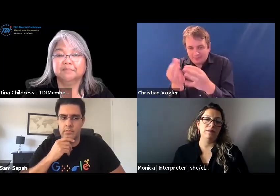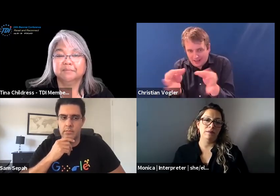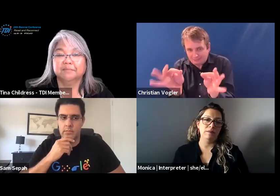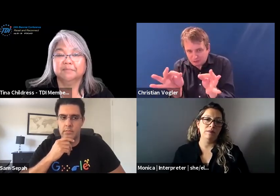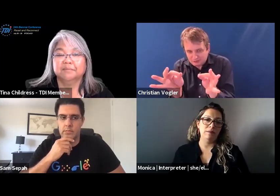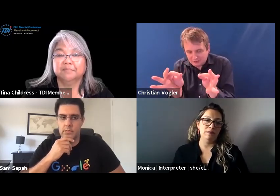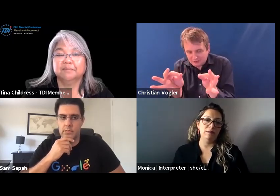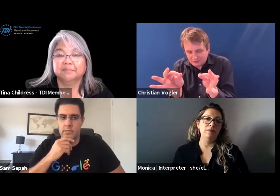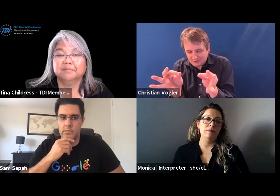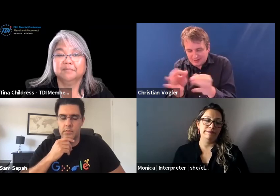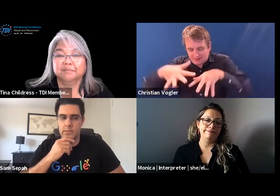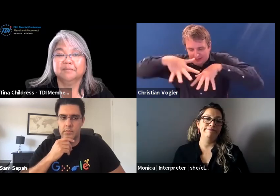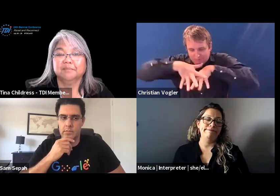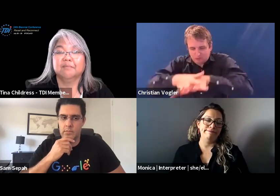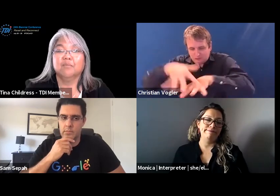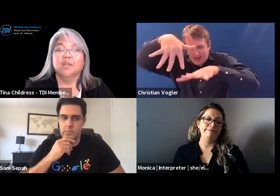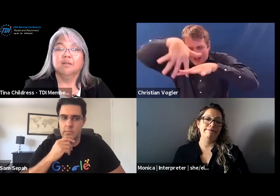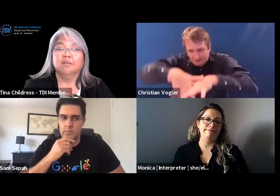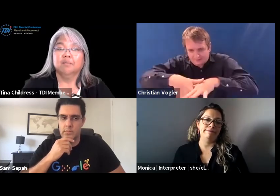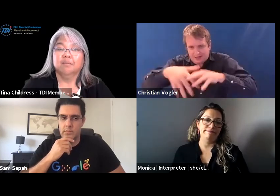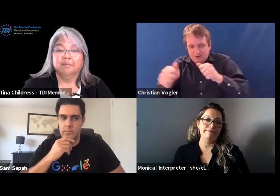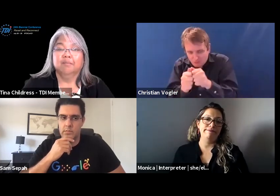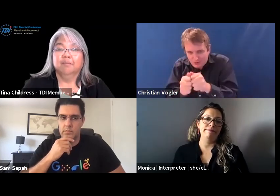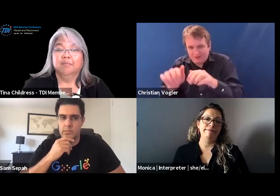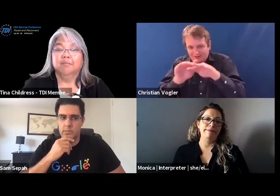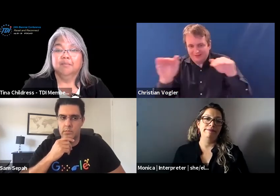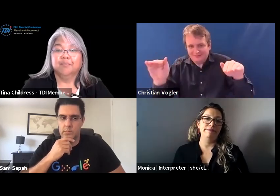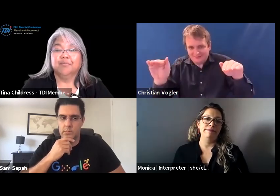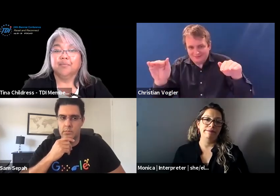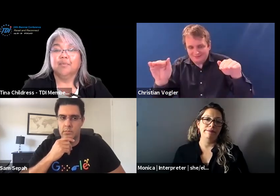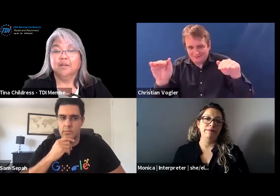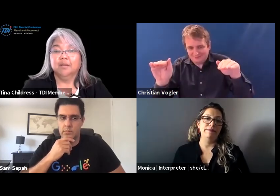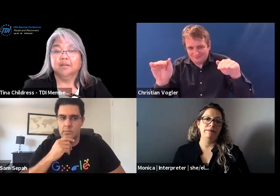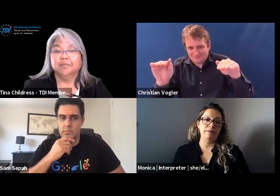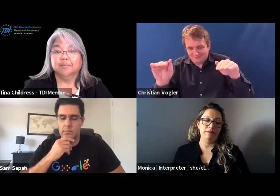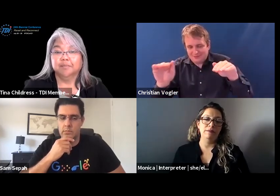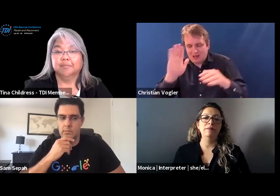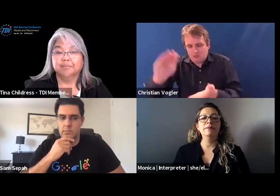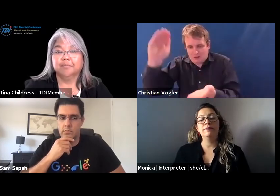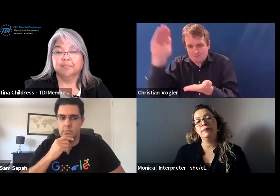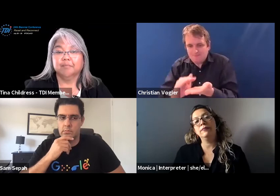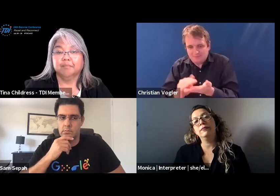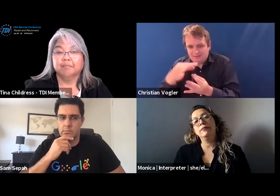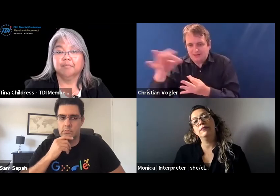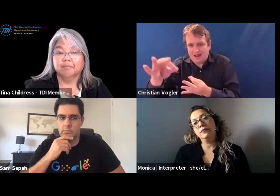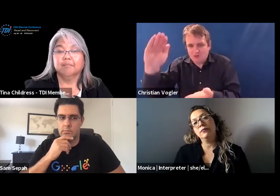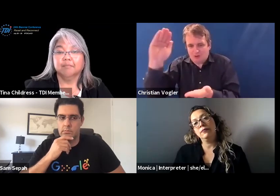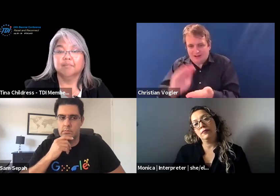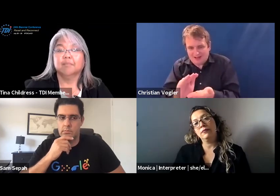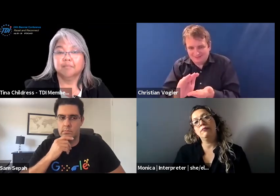So that means if the captioning is integrated and embedded at the platform level, there'll be less